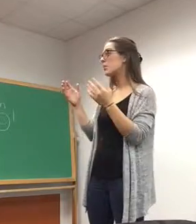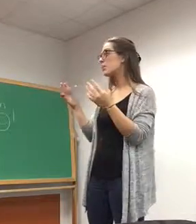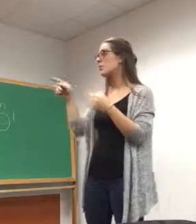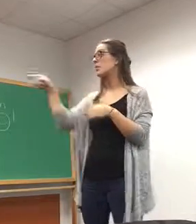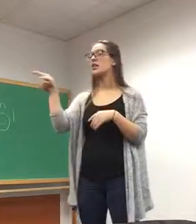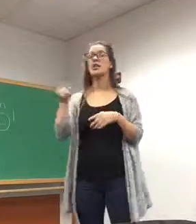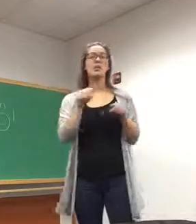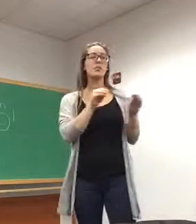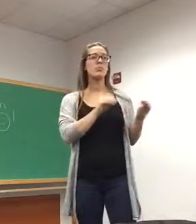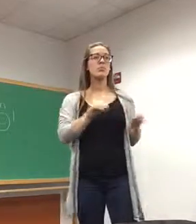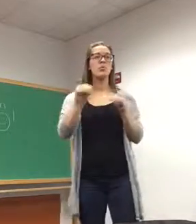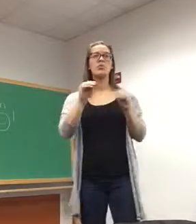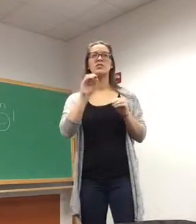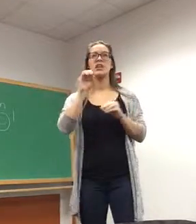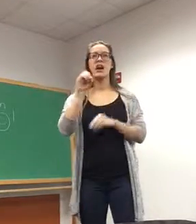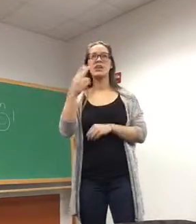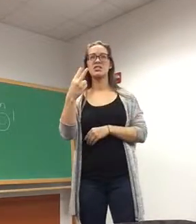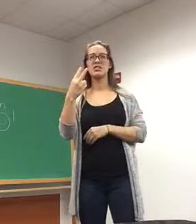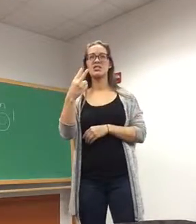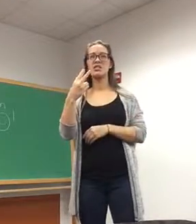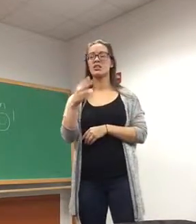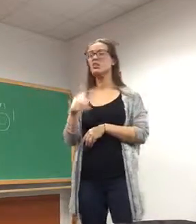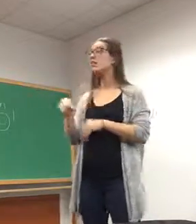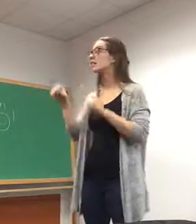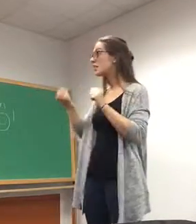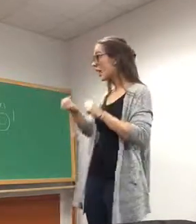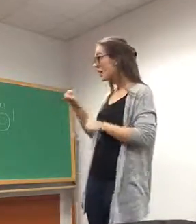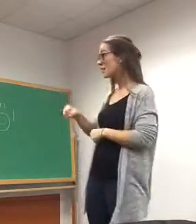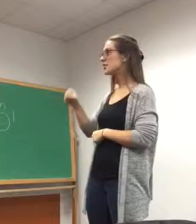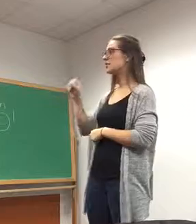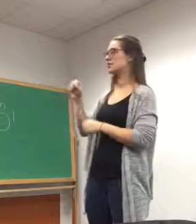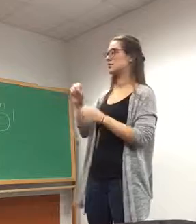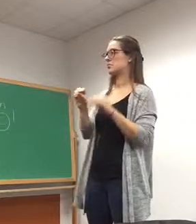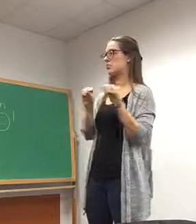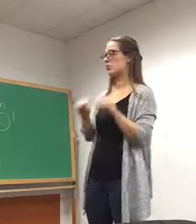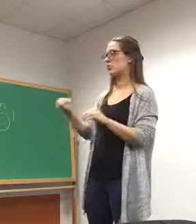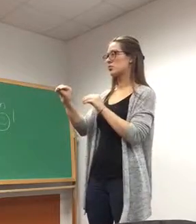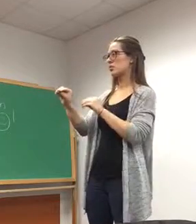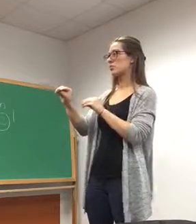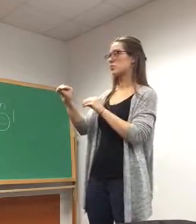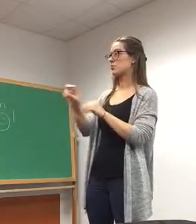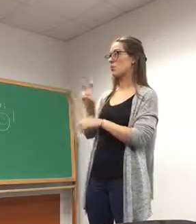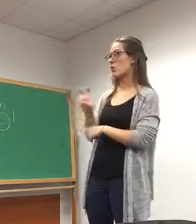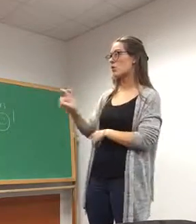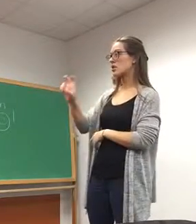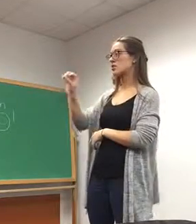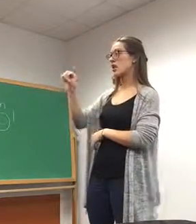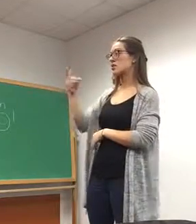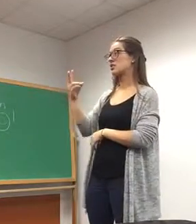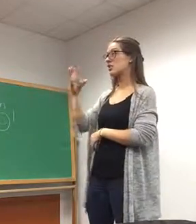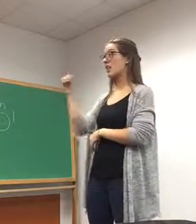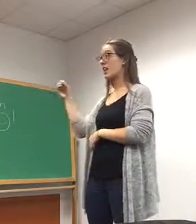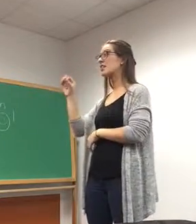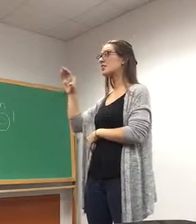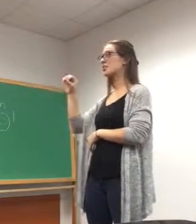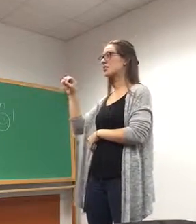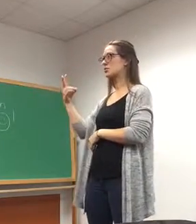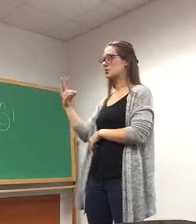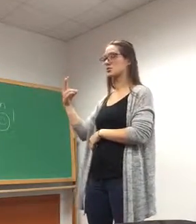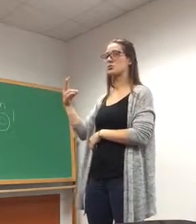transports carbon dioxide back out of the body, right? Good. Transports gases. What do white blood cells do for us?